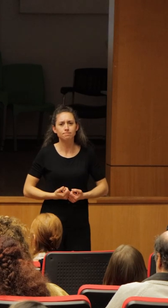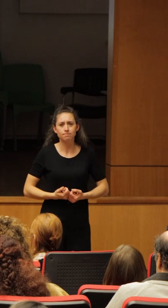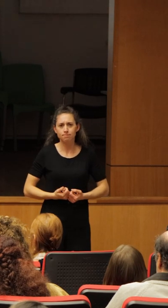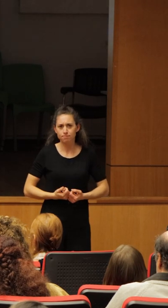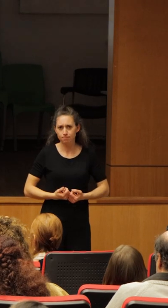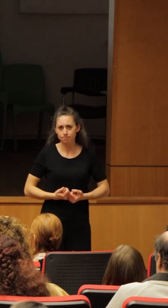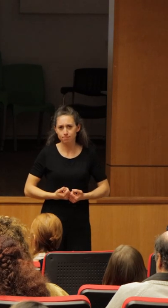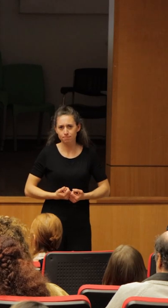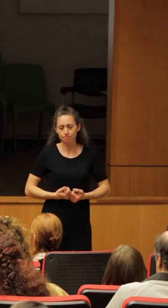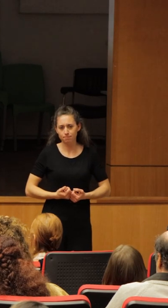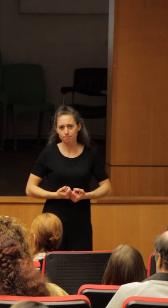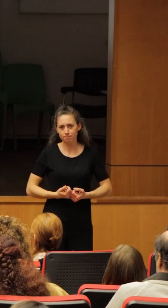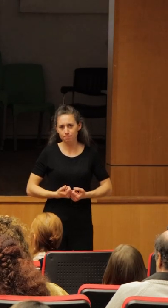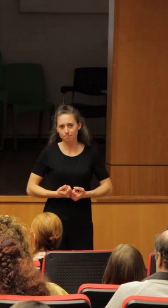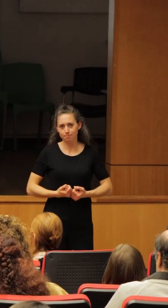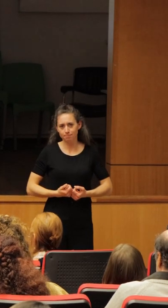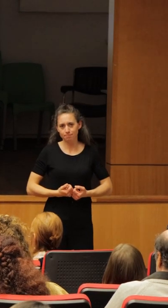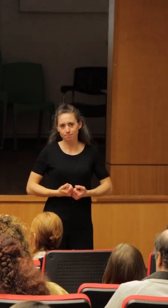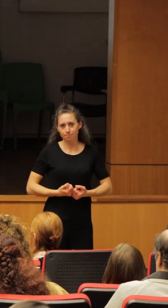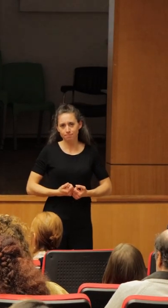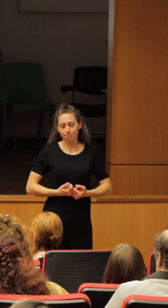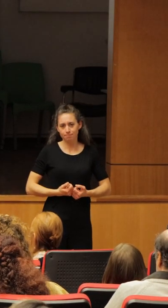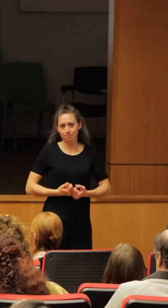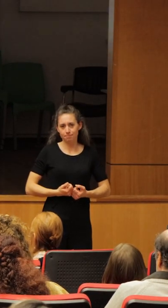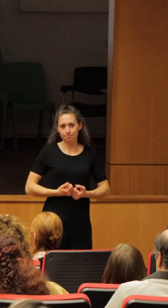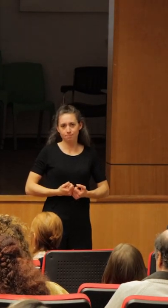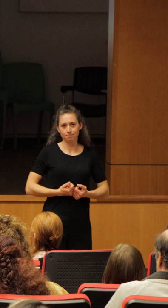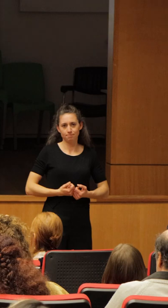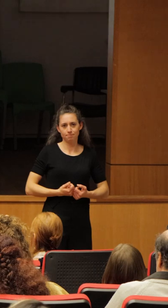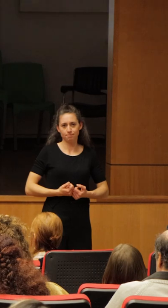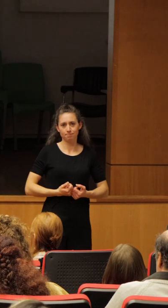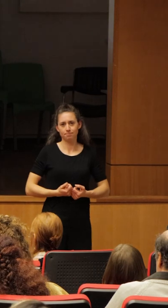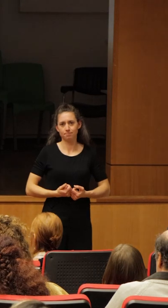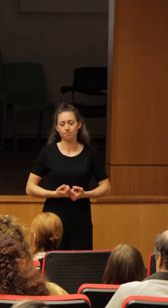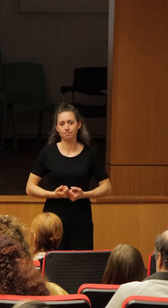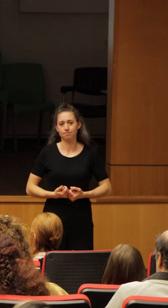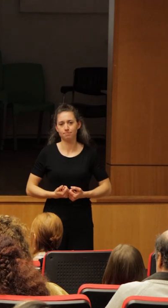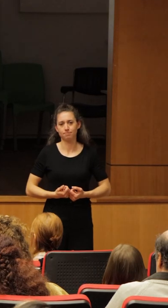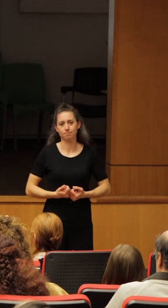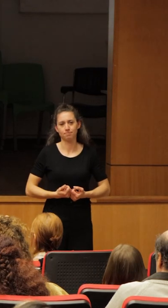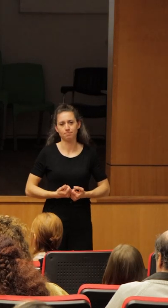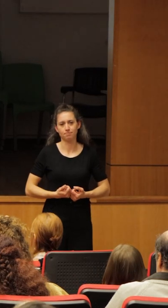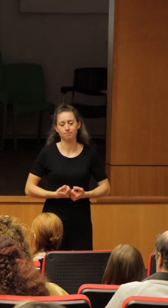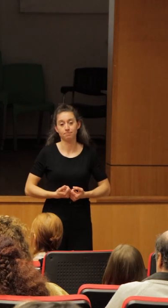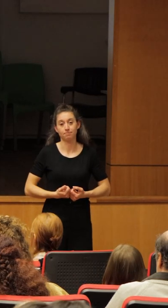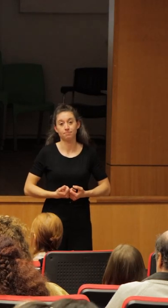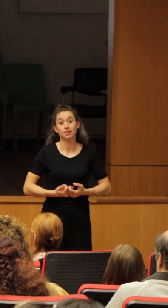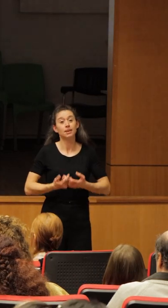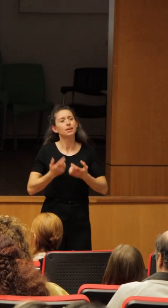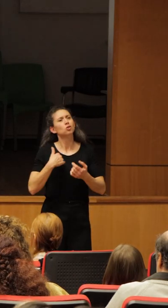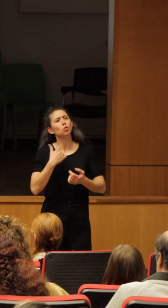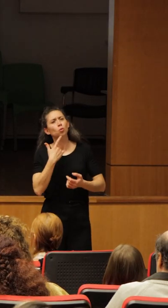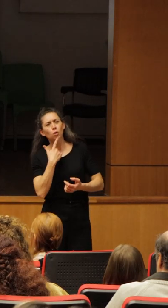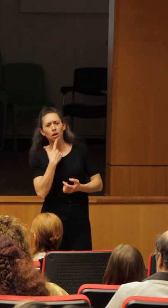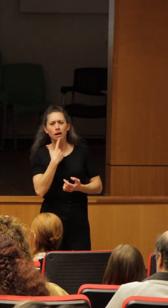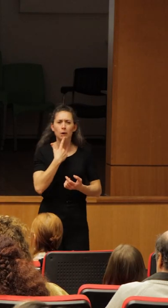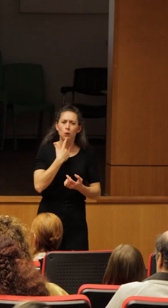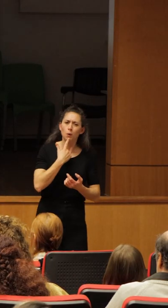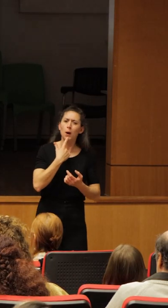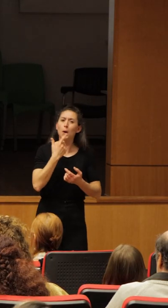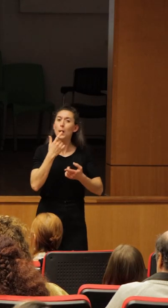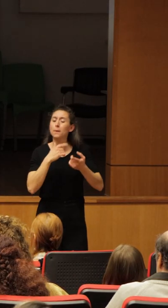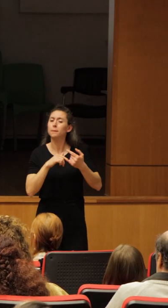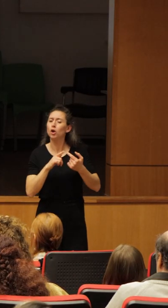of my feet, I can't remember left or right, one of those, I made a little bit of a step forward. E instintivamente,